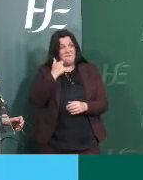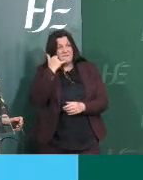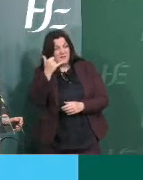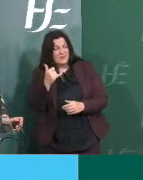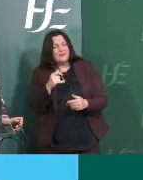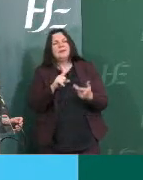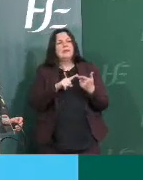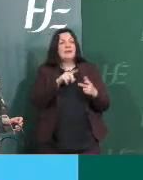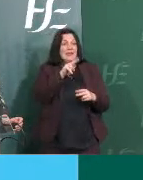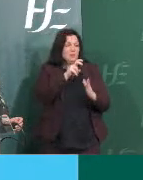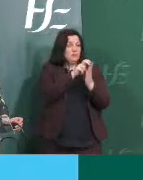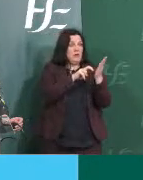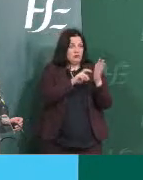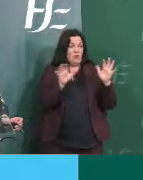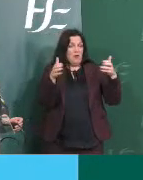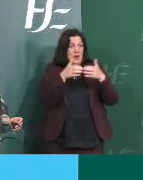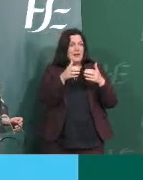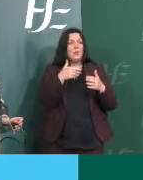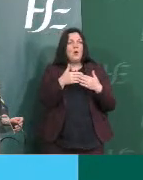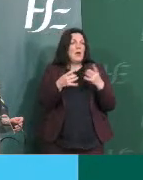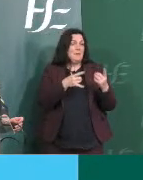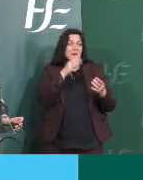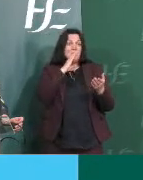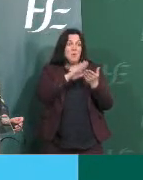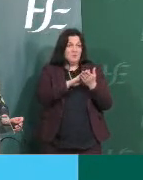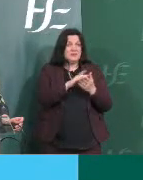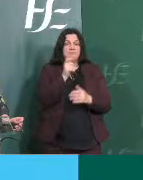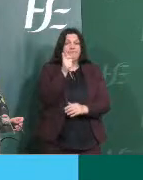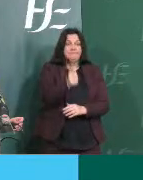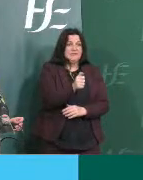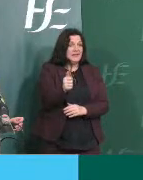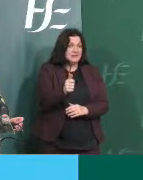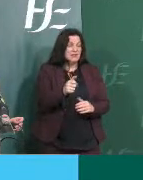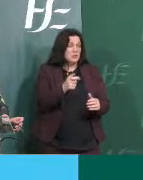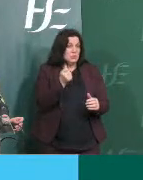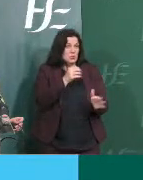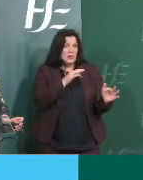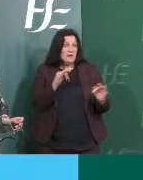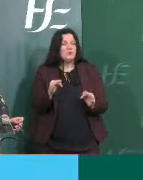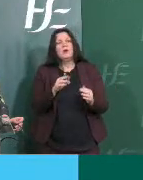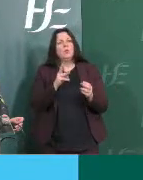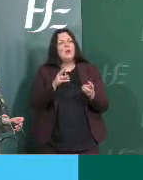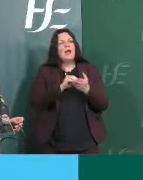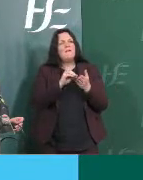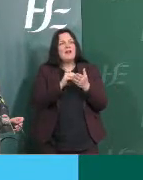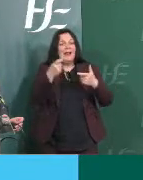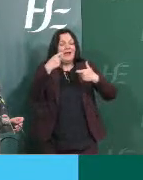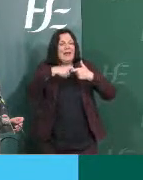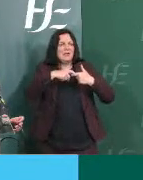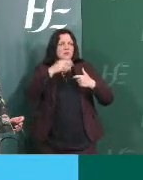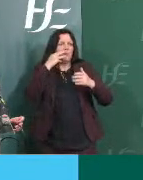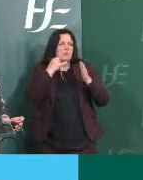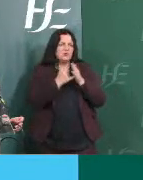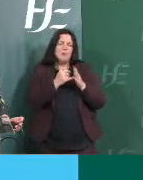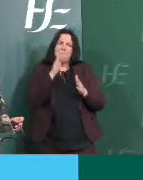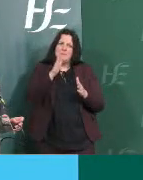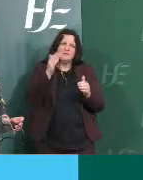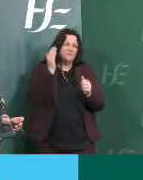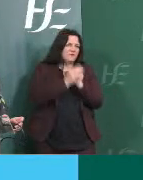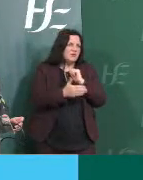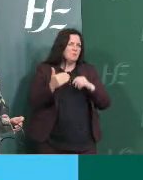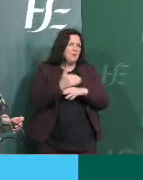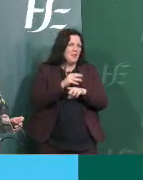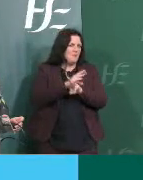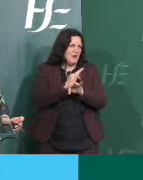If you register online, your appointment text will be sent to you very soon afterwards, and you will get a link to consent. So the consent for the child must be completed by the